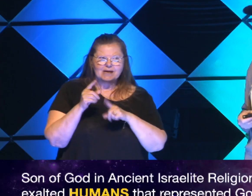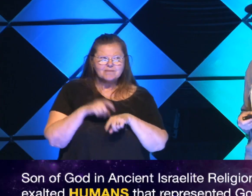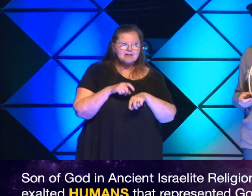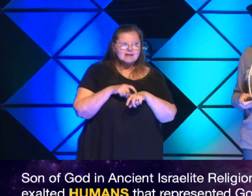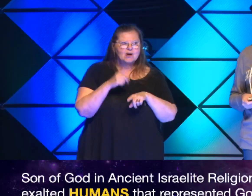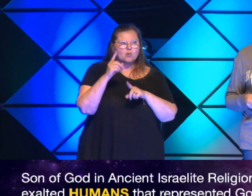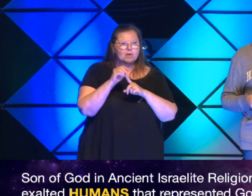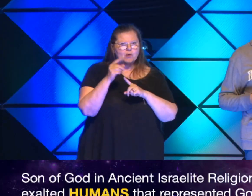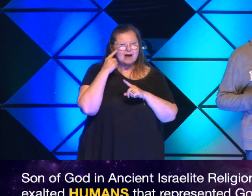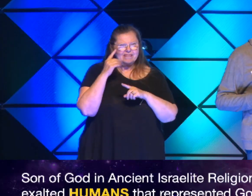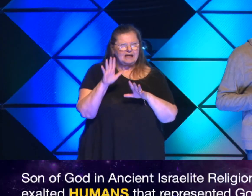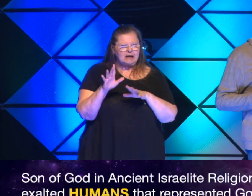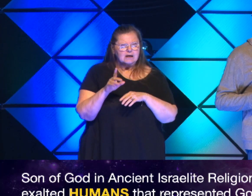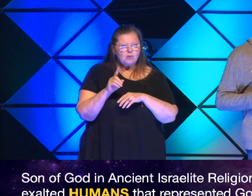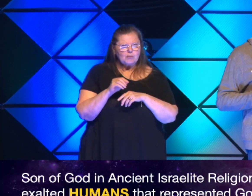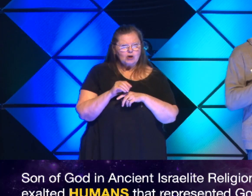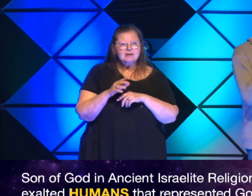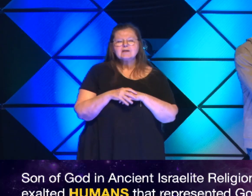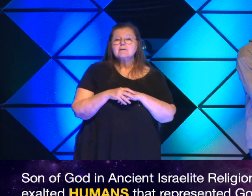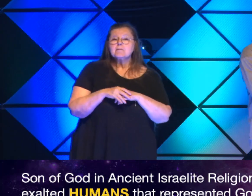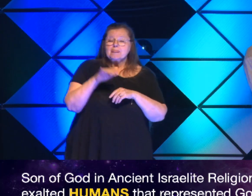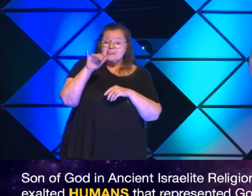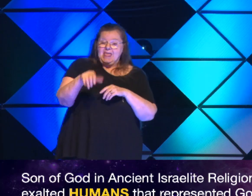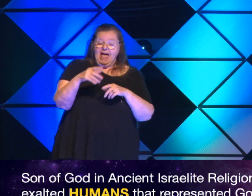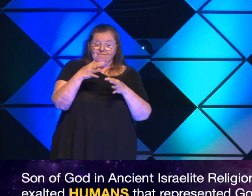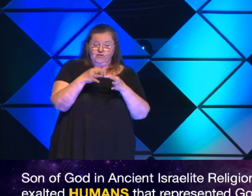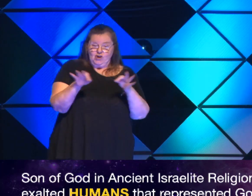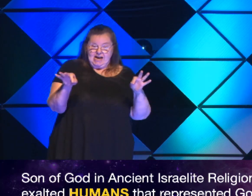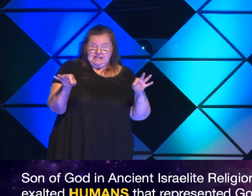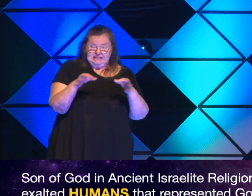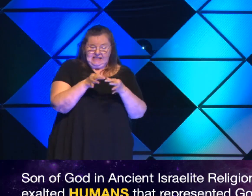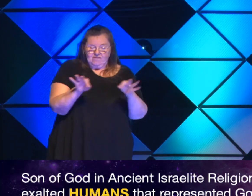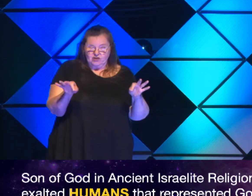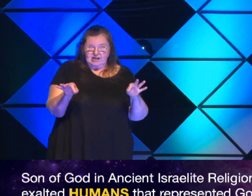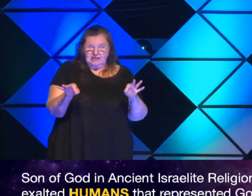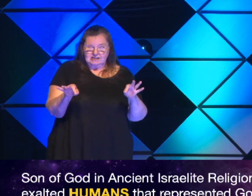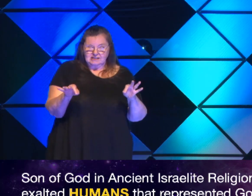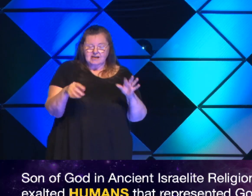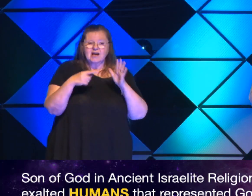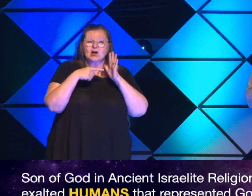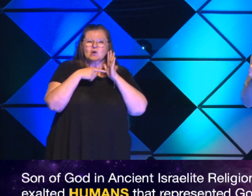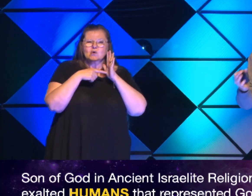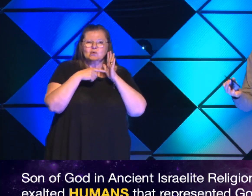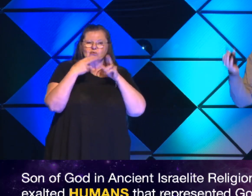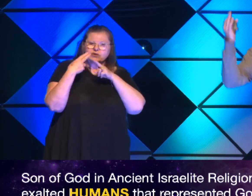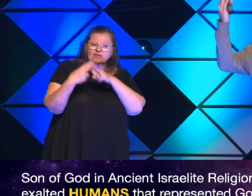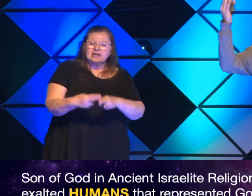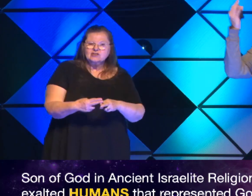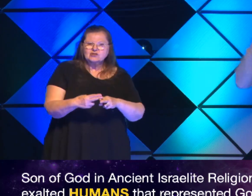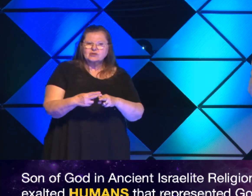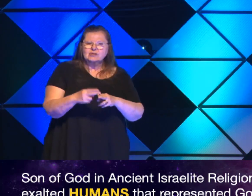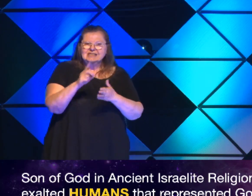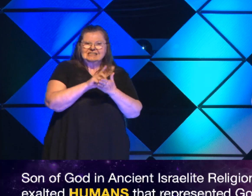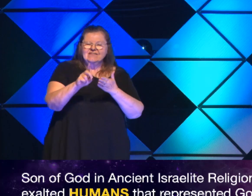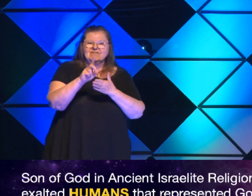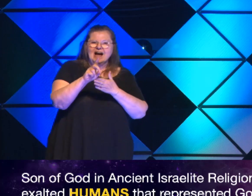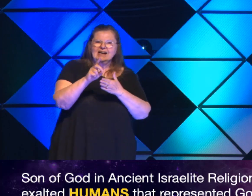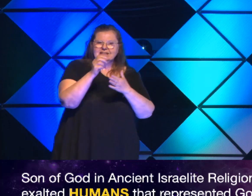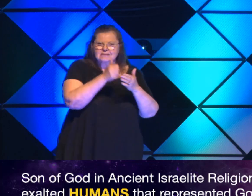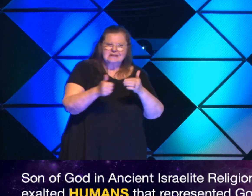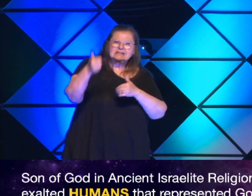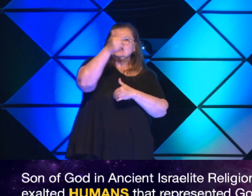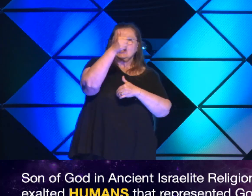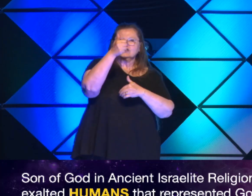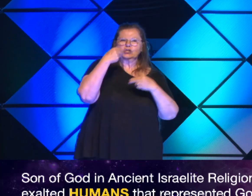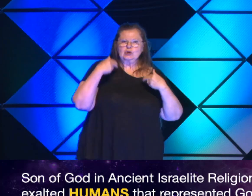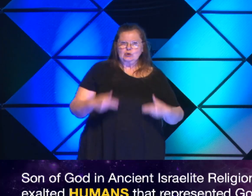think there's one more coming. Right? That phrase referred to divinely exalted humans that represented God's will.